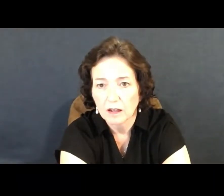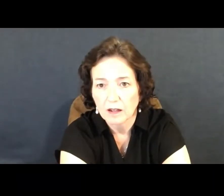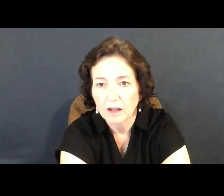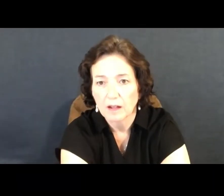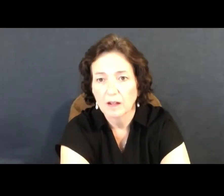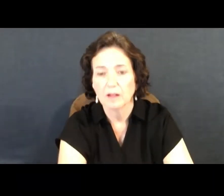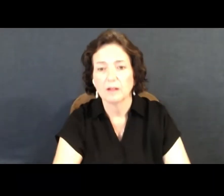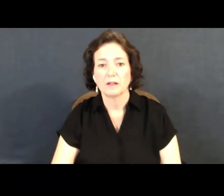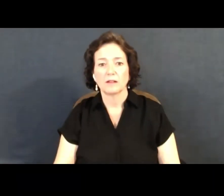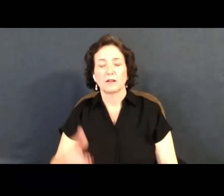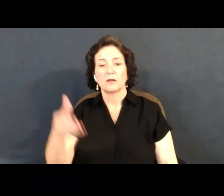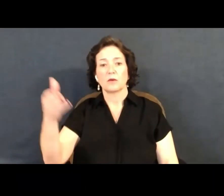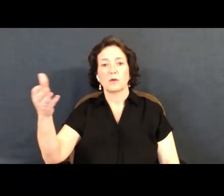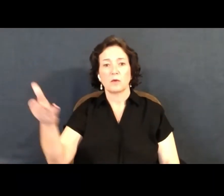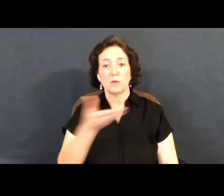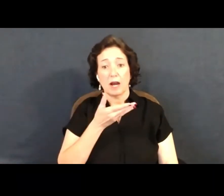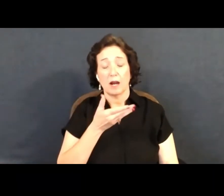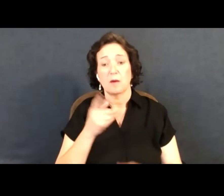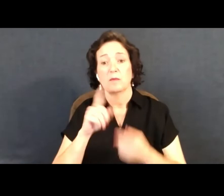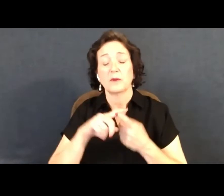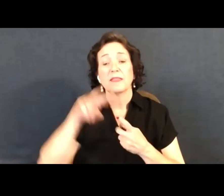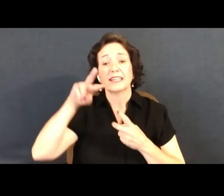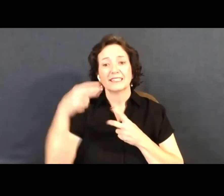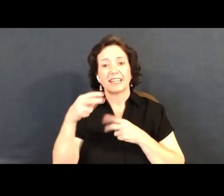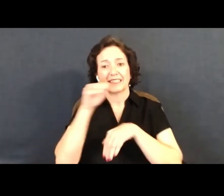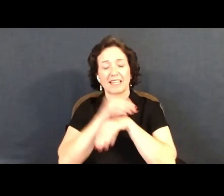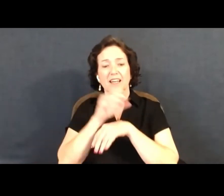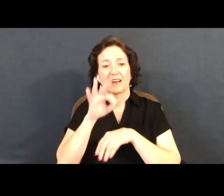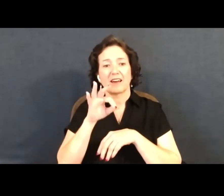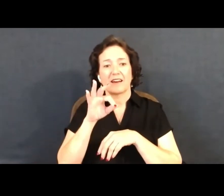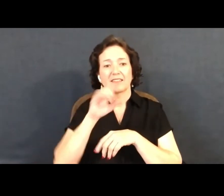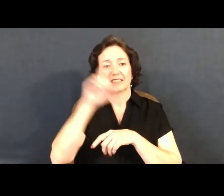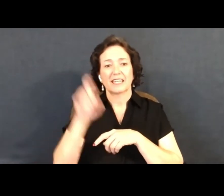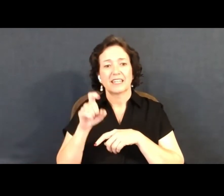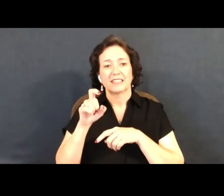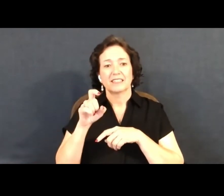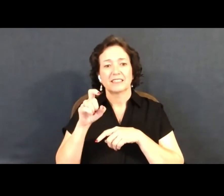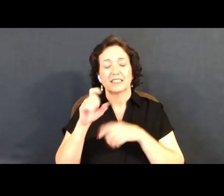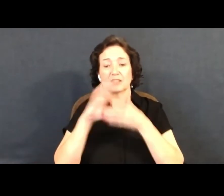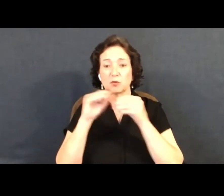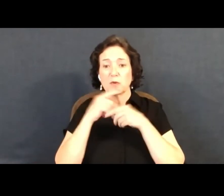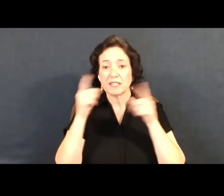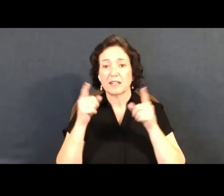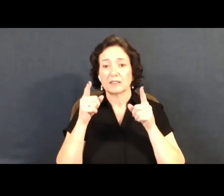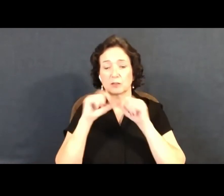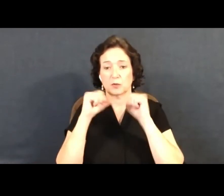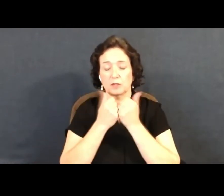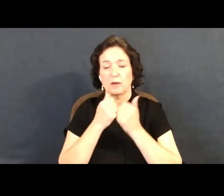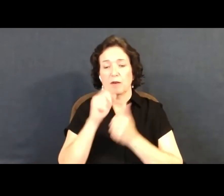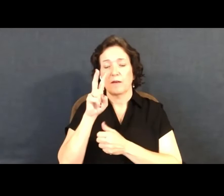Welcome to the second evening of the Tejas Storytelling Association's virtual